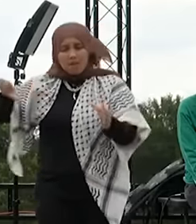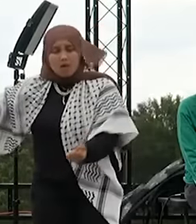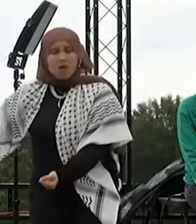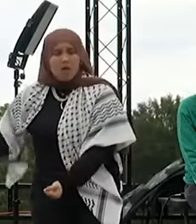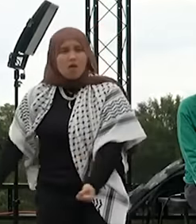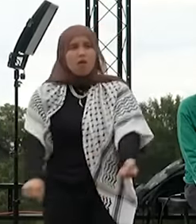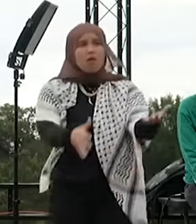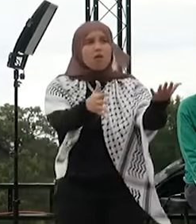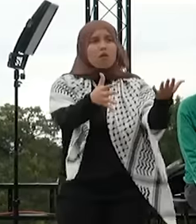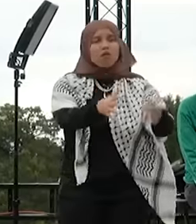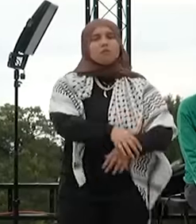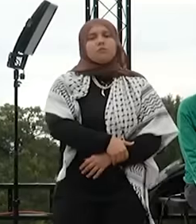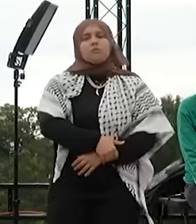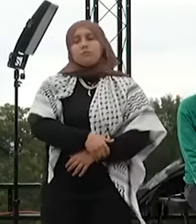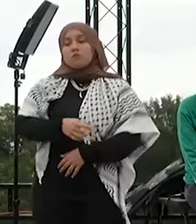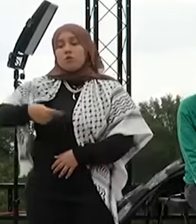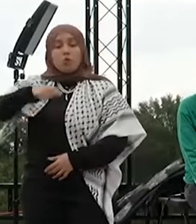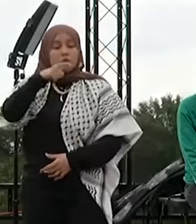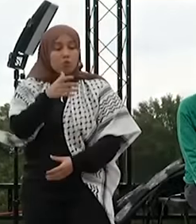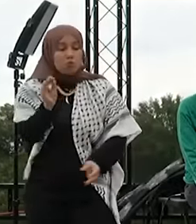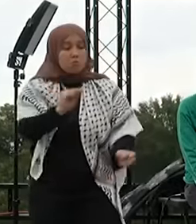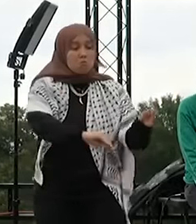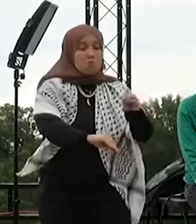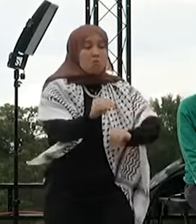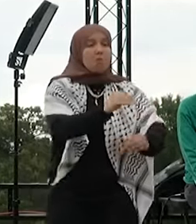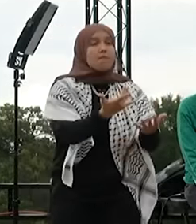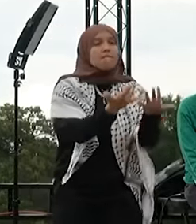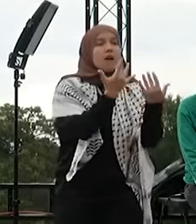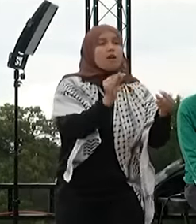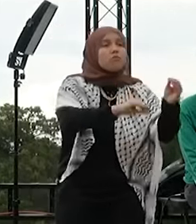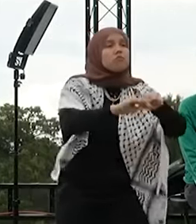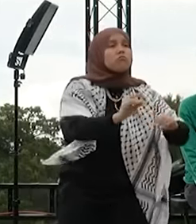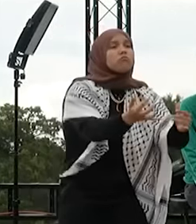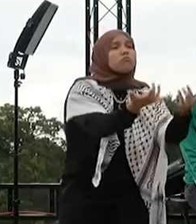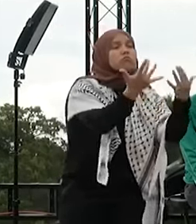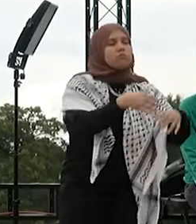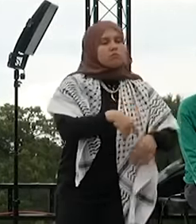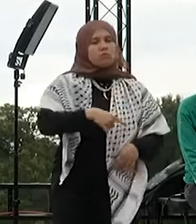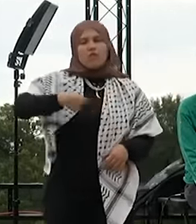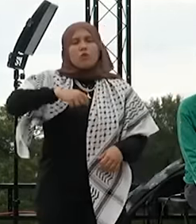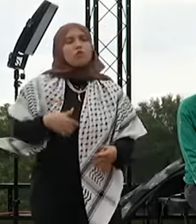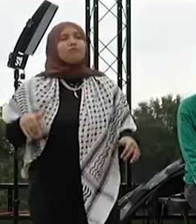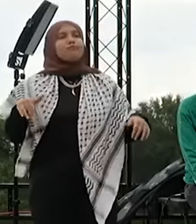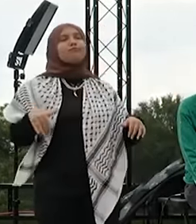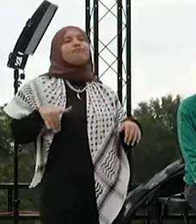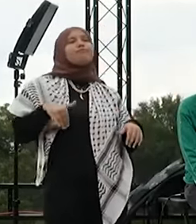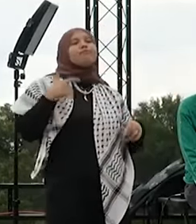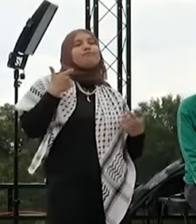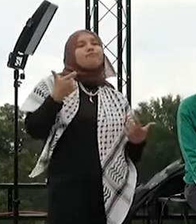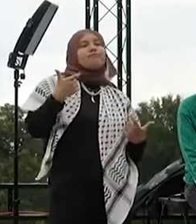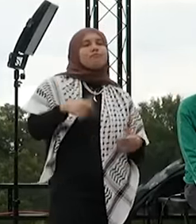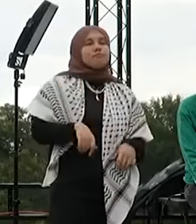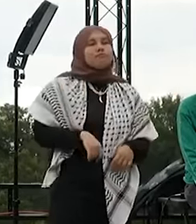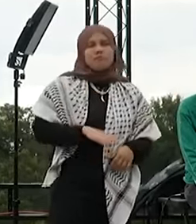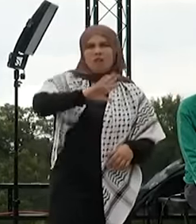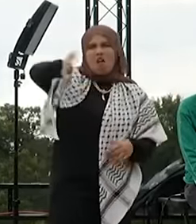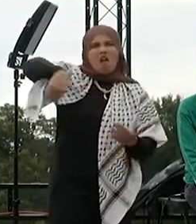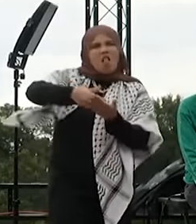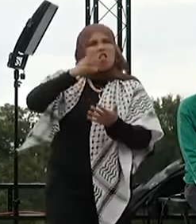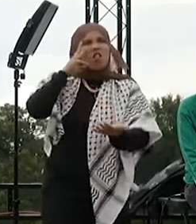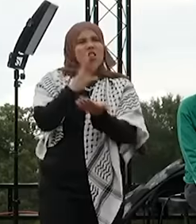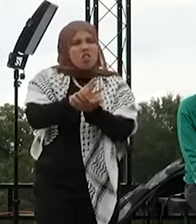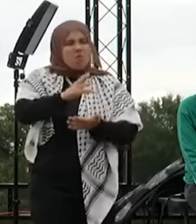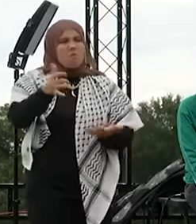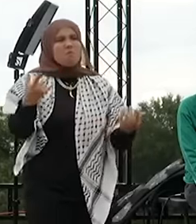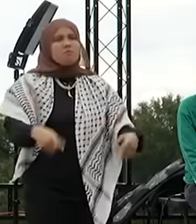it, those who kindled the fire, and those who sat back and watched silently.